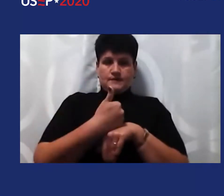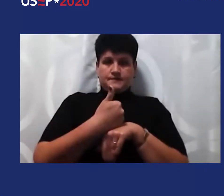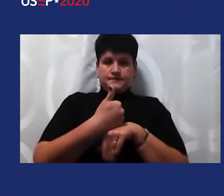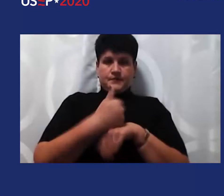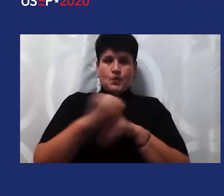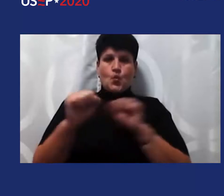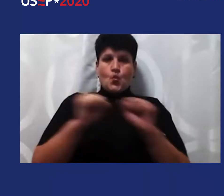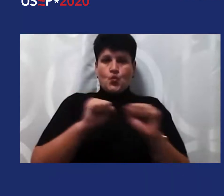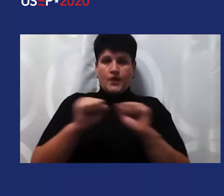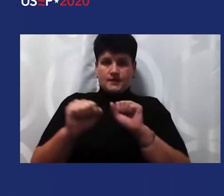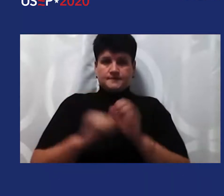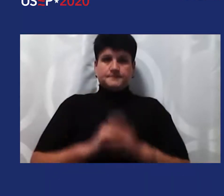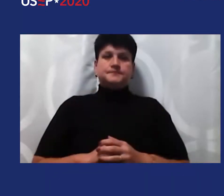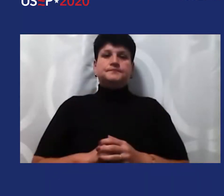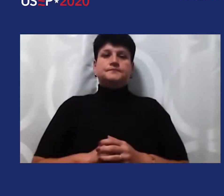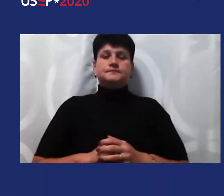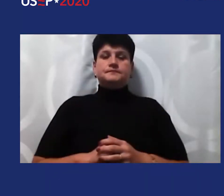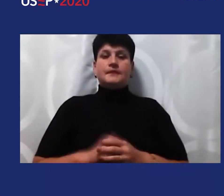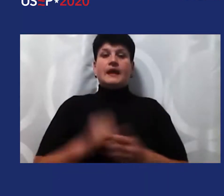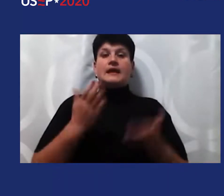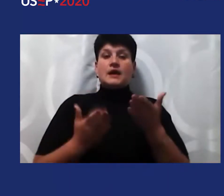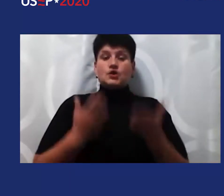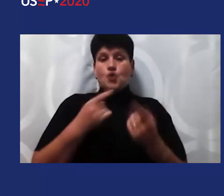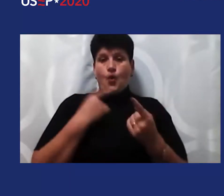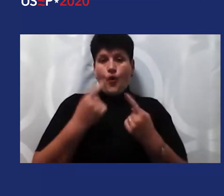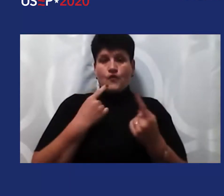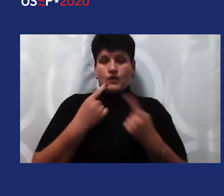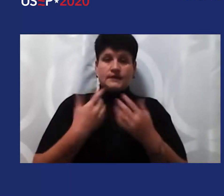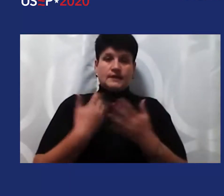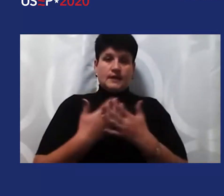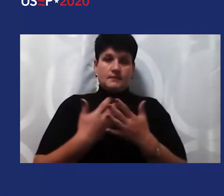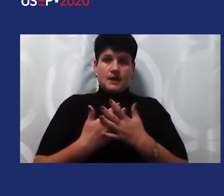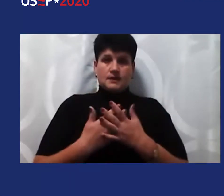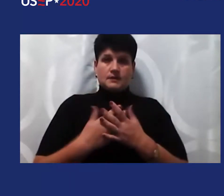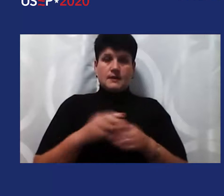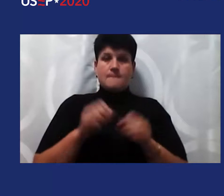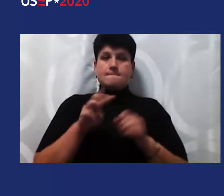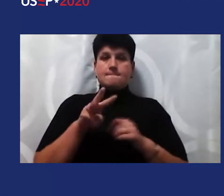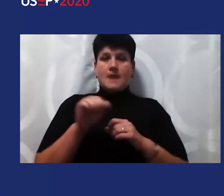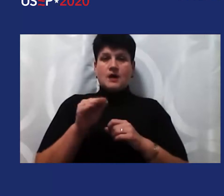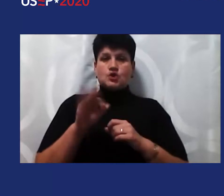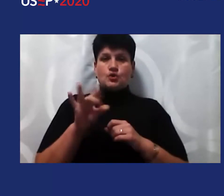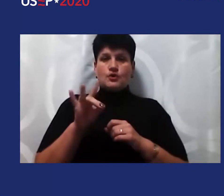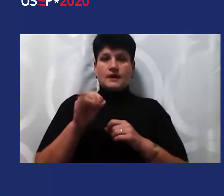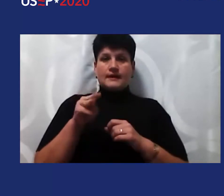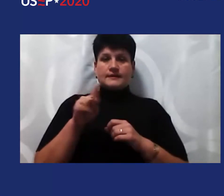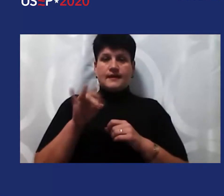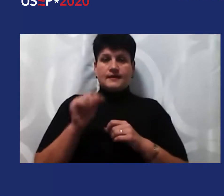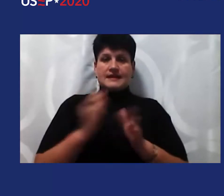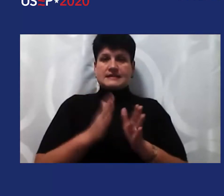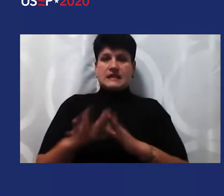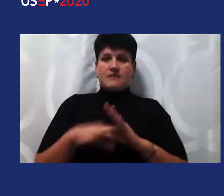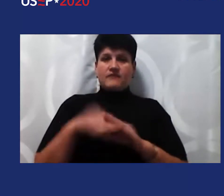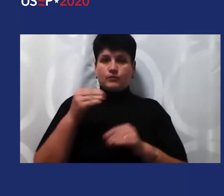exists in the European countries to have president leading the government. If we